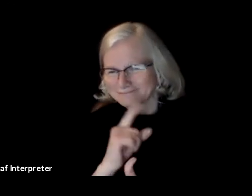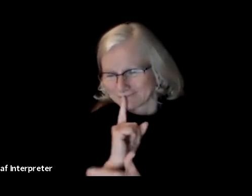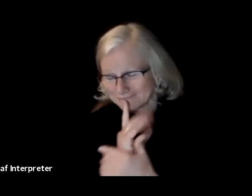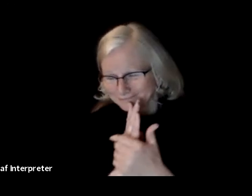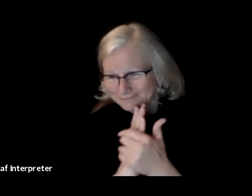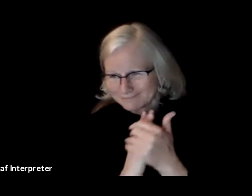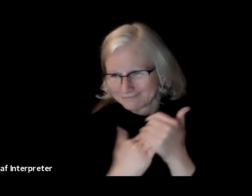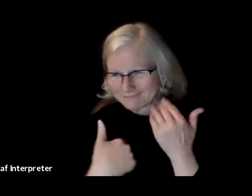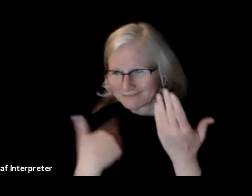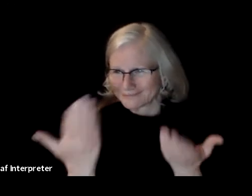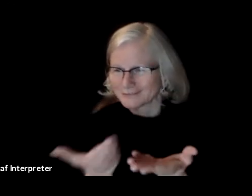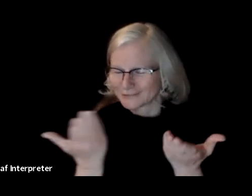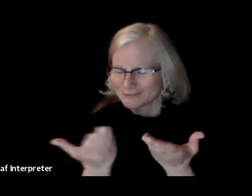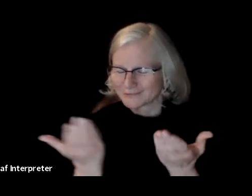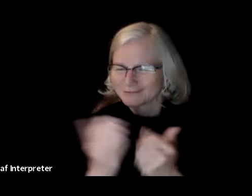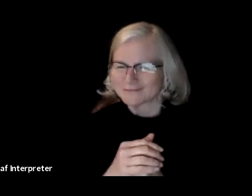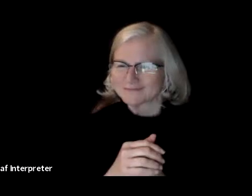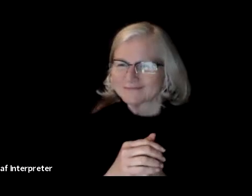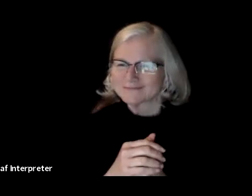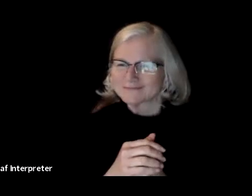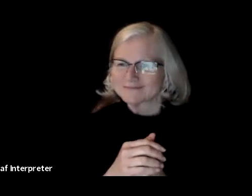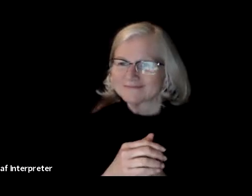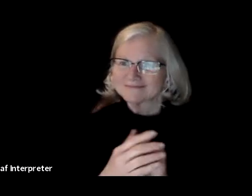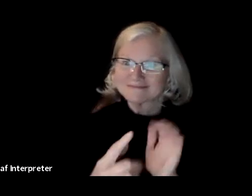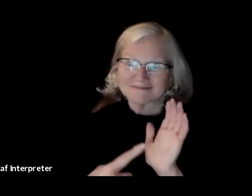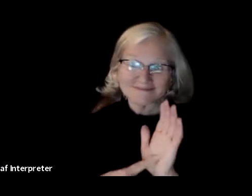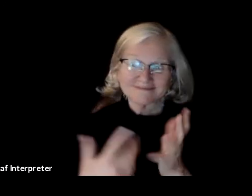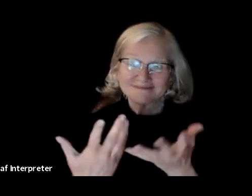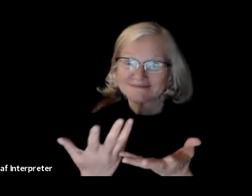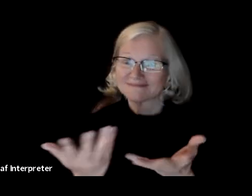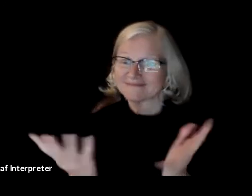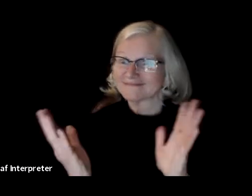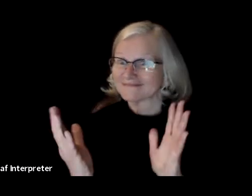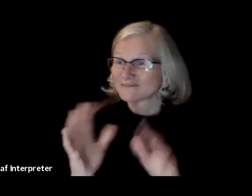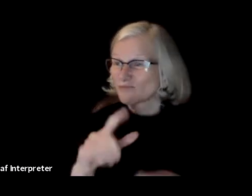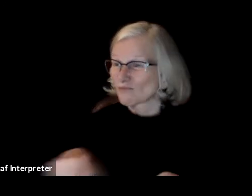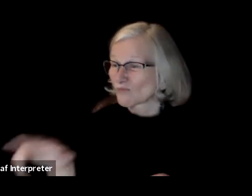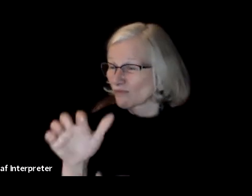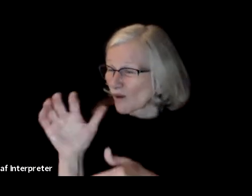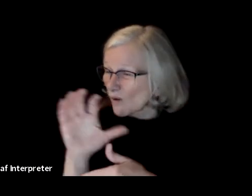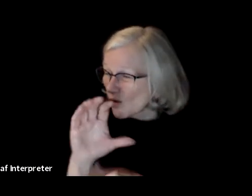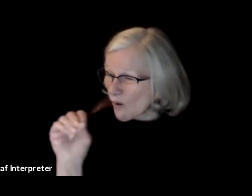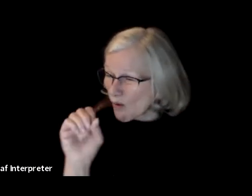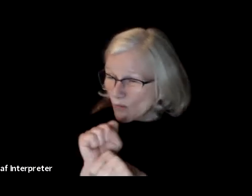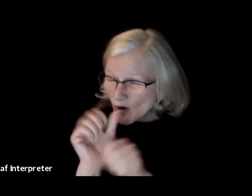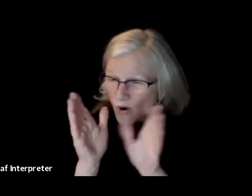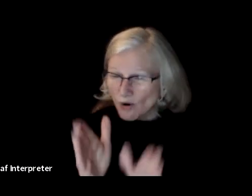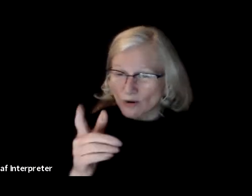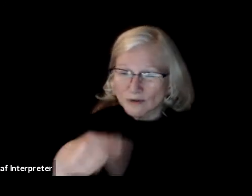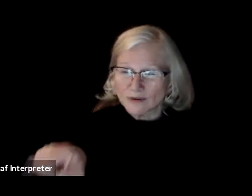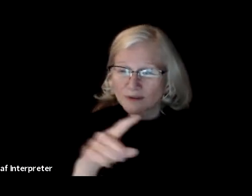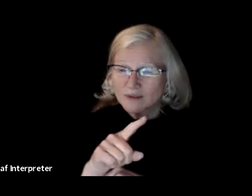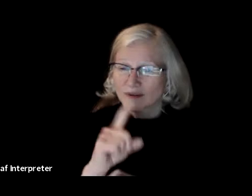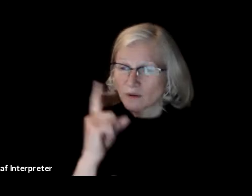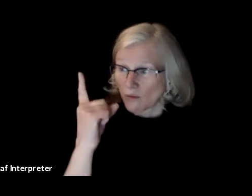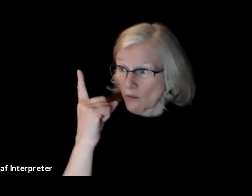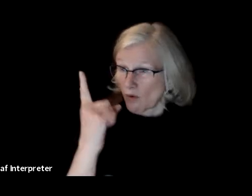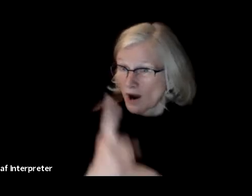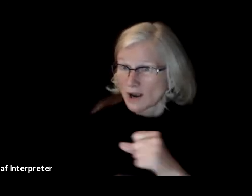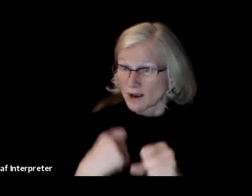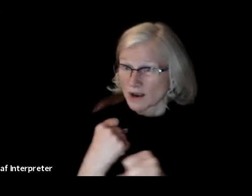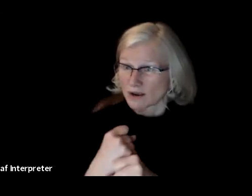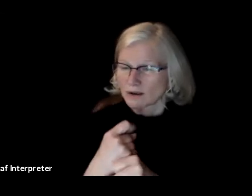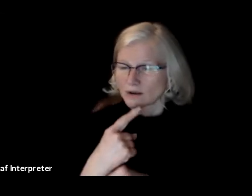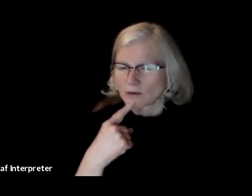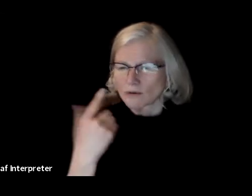from across the state and throughout the long-term care continuum. Last year has been a testament to the incredible role long-term care plays in the healthcare